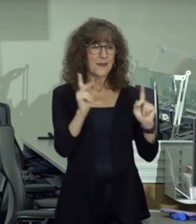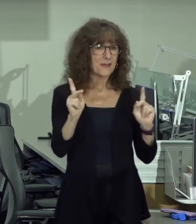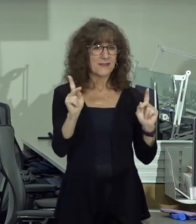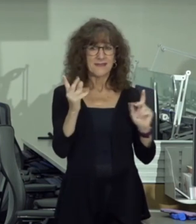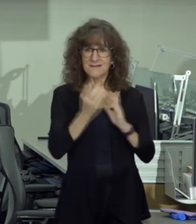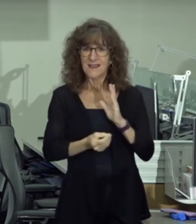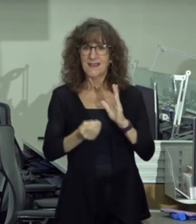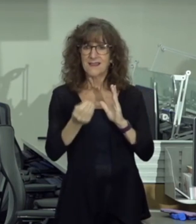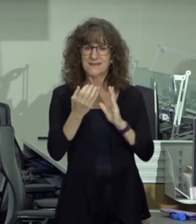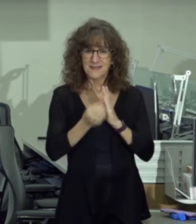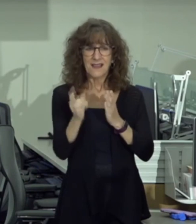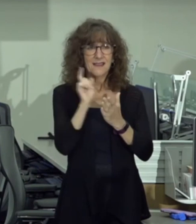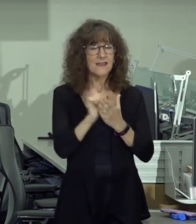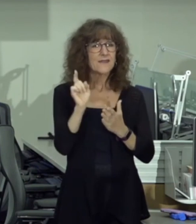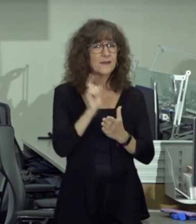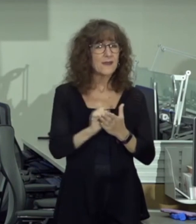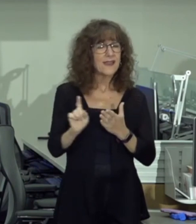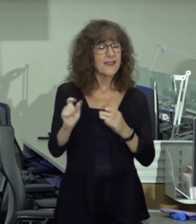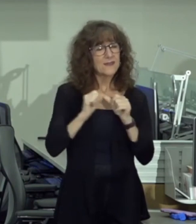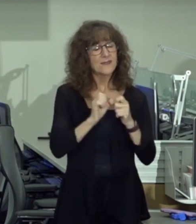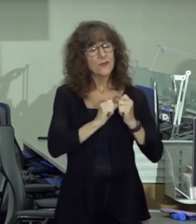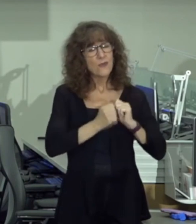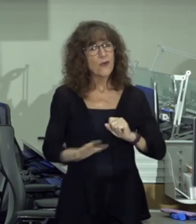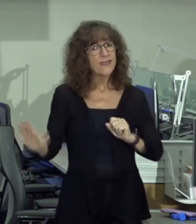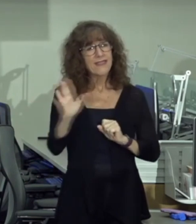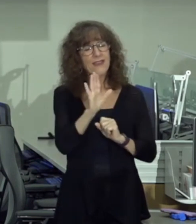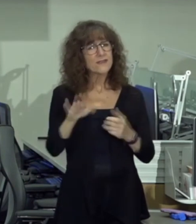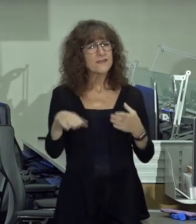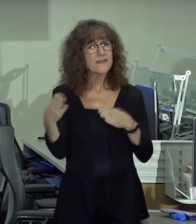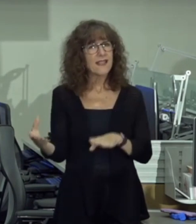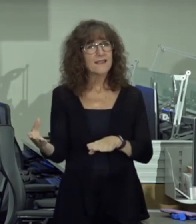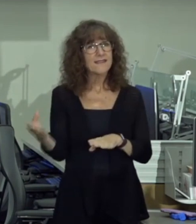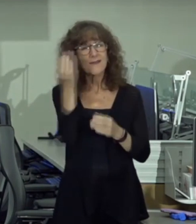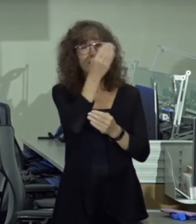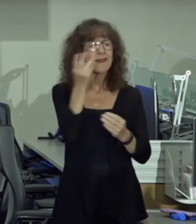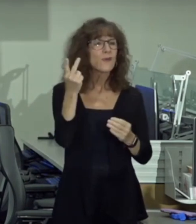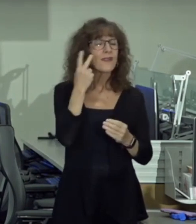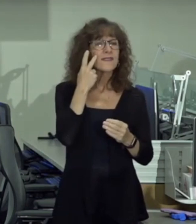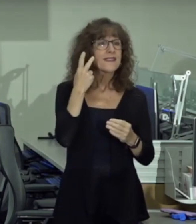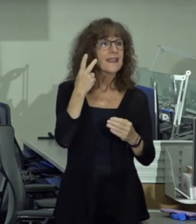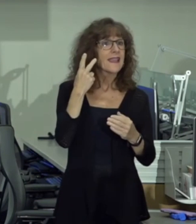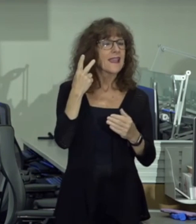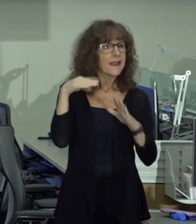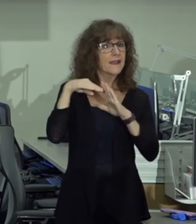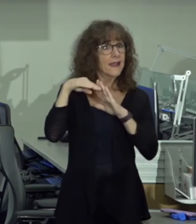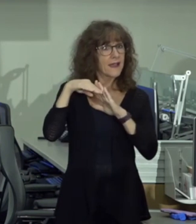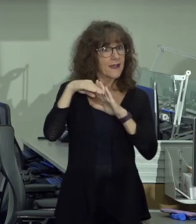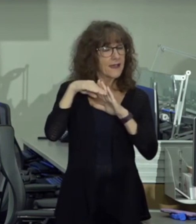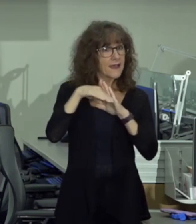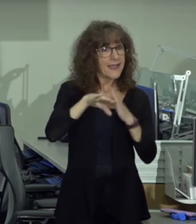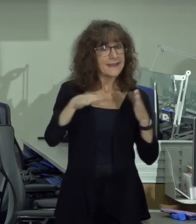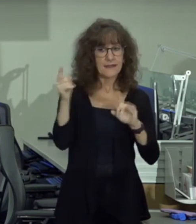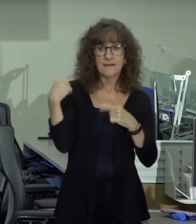COVID each week. And as we continue to mourn their deaths, we can tell you we've seen an overall pattern of decline in deaths